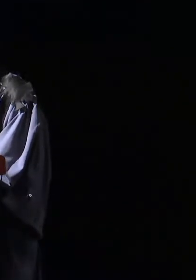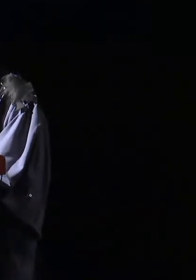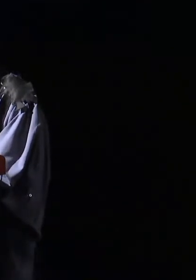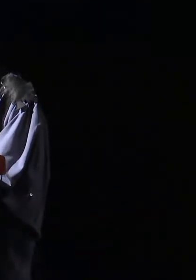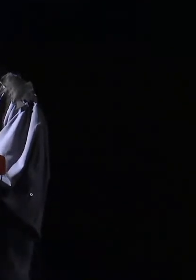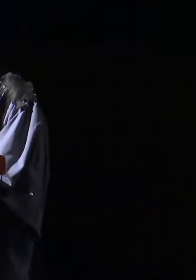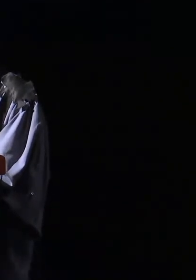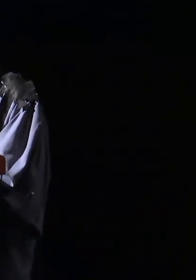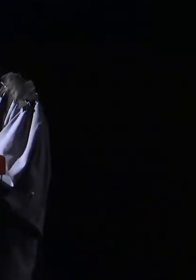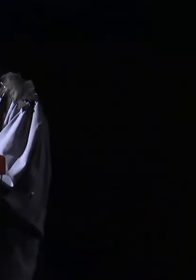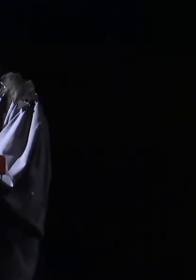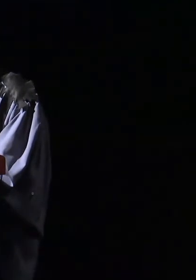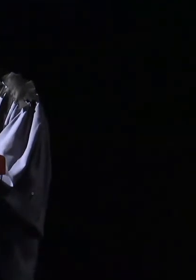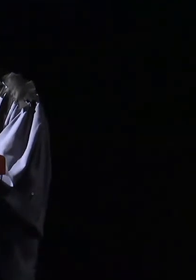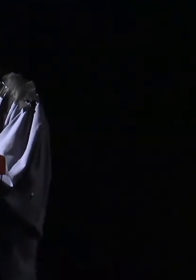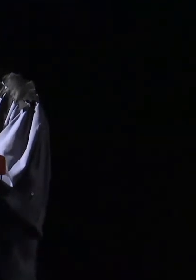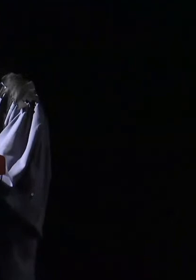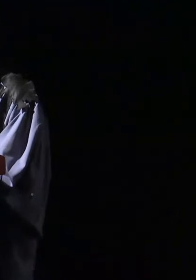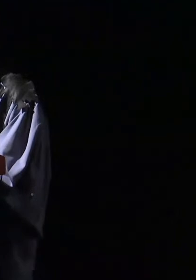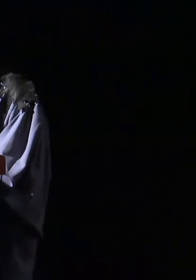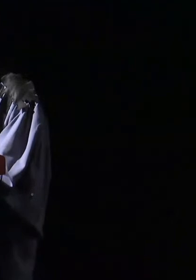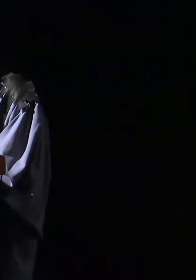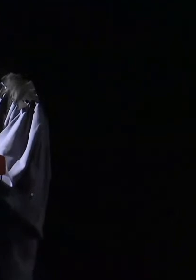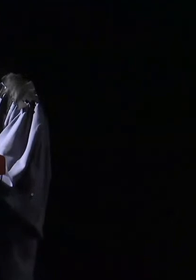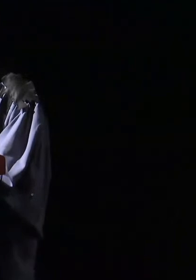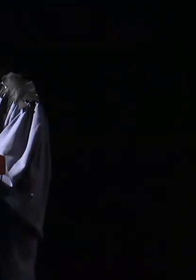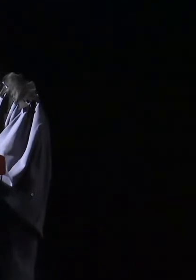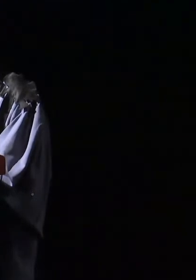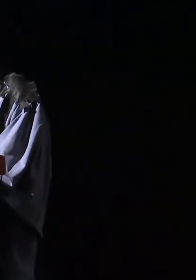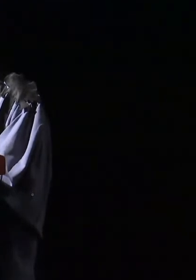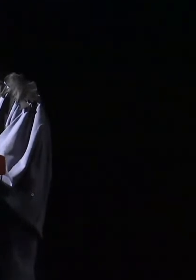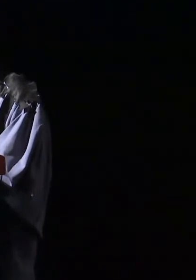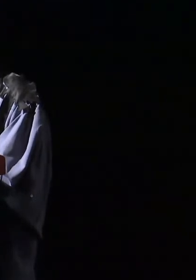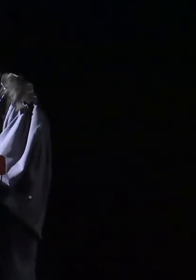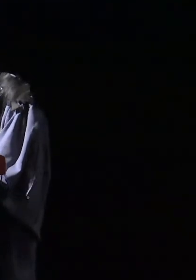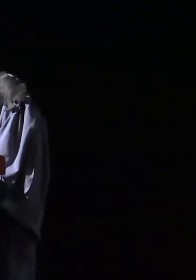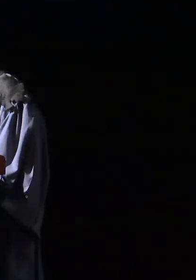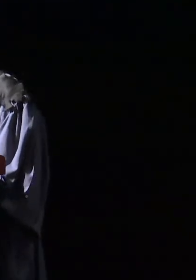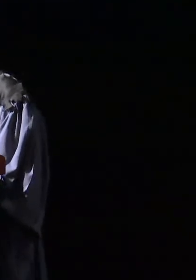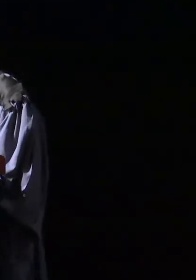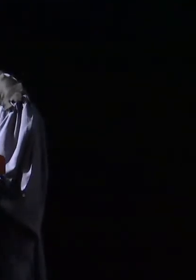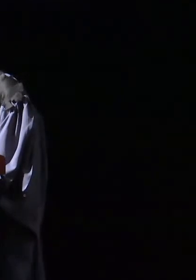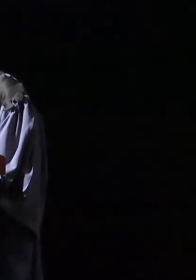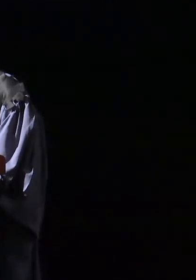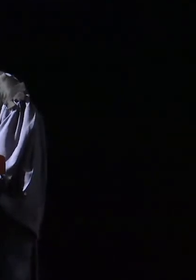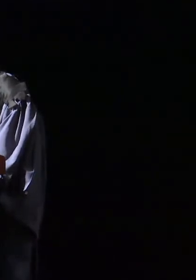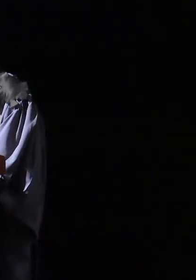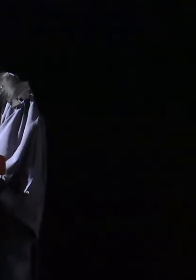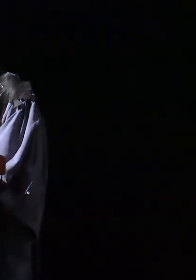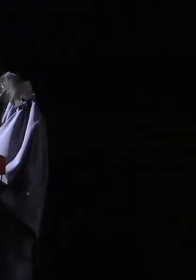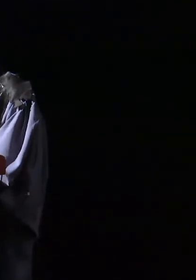citizens. PhD Criminology and Public Safety, Troy Emilio Smith.